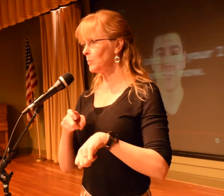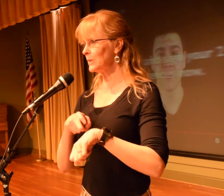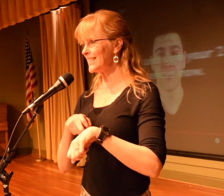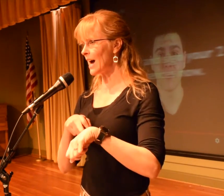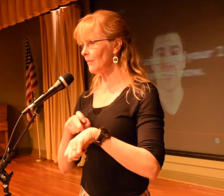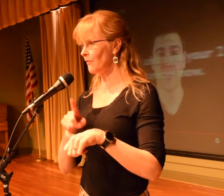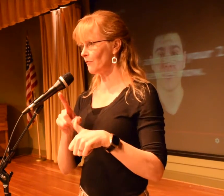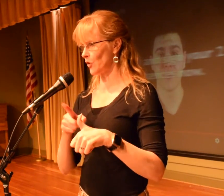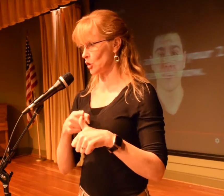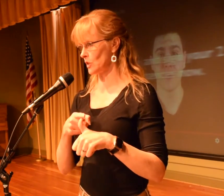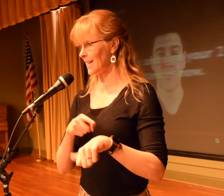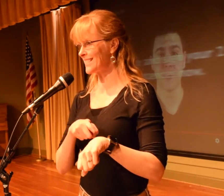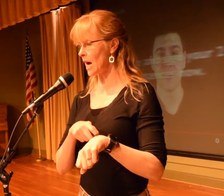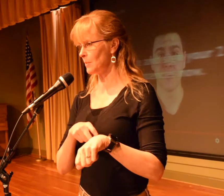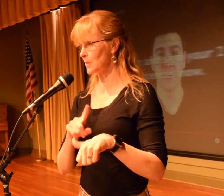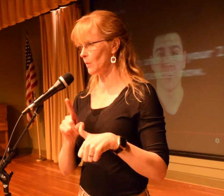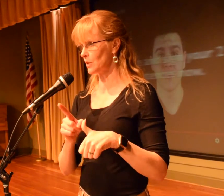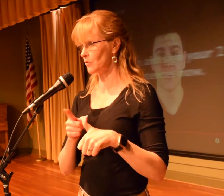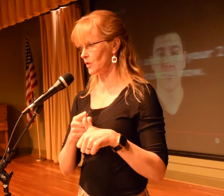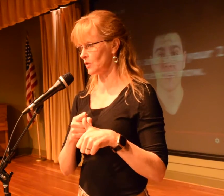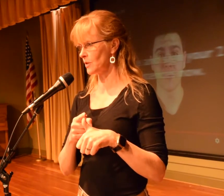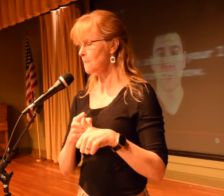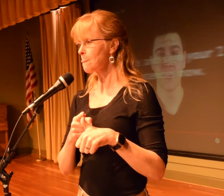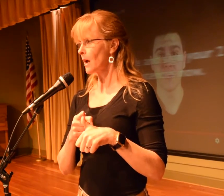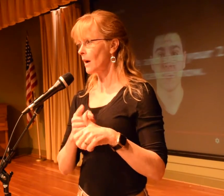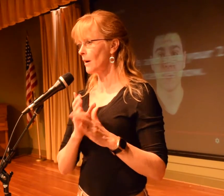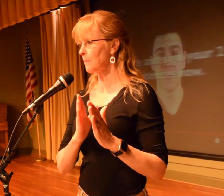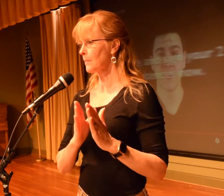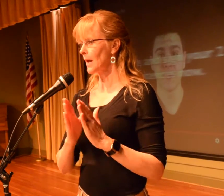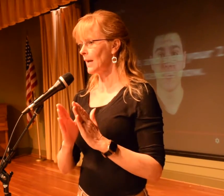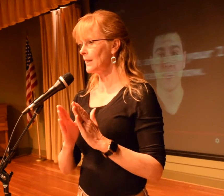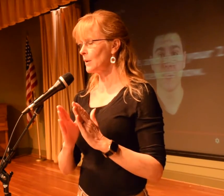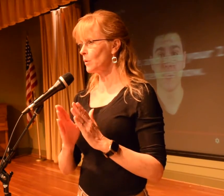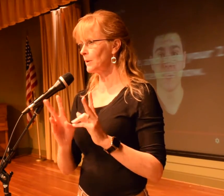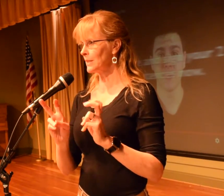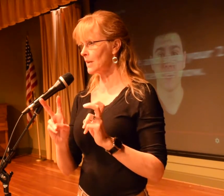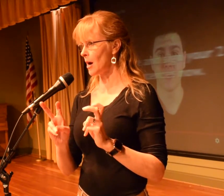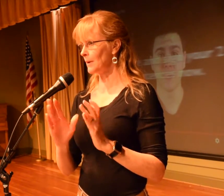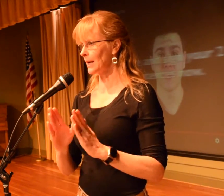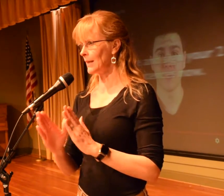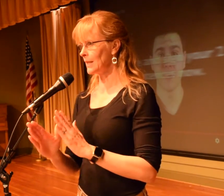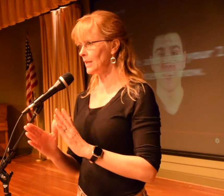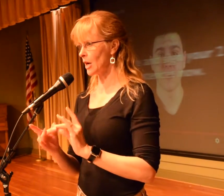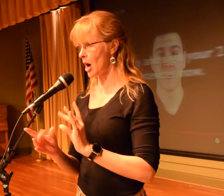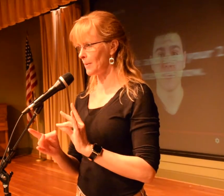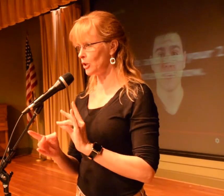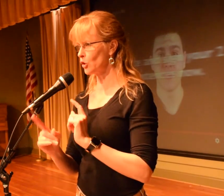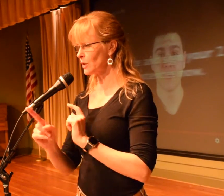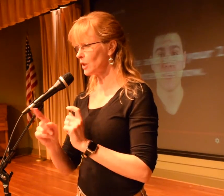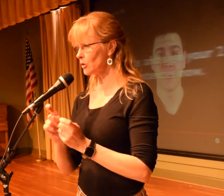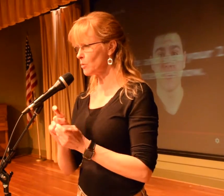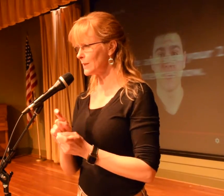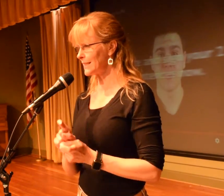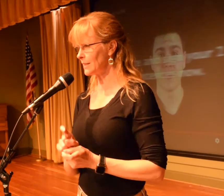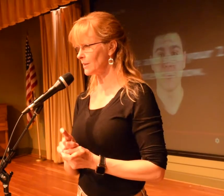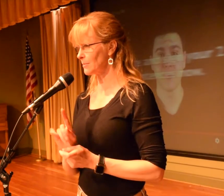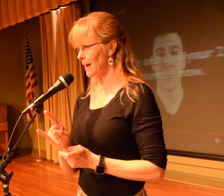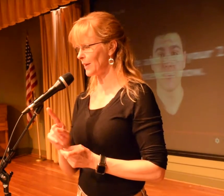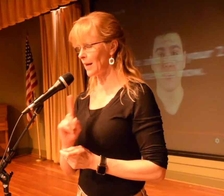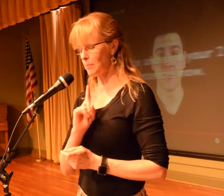put time first. Time is always first. And then we'll put the topic and then the comment. You're going to learn more details about that. I'm